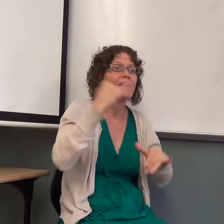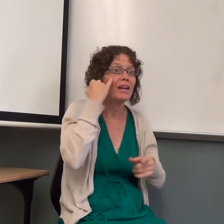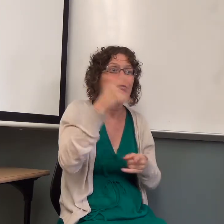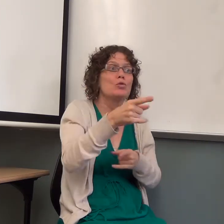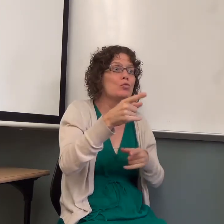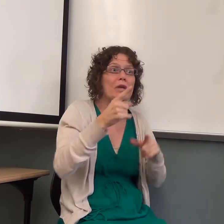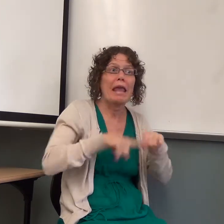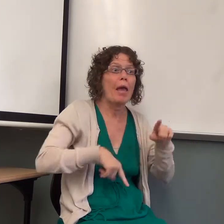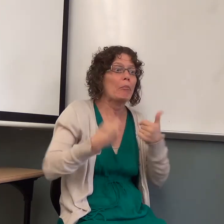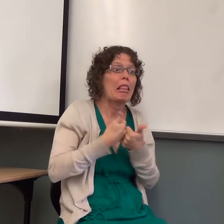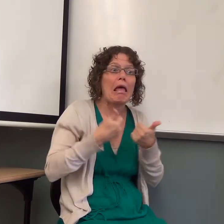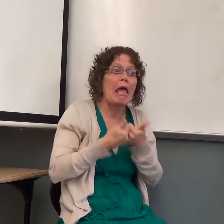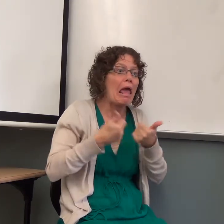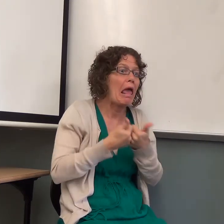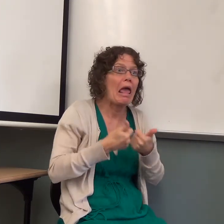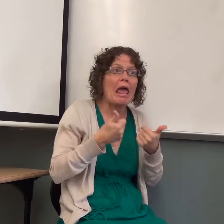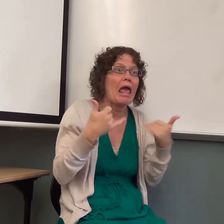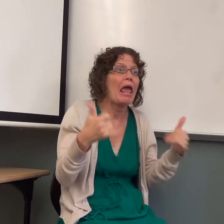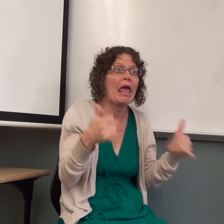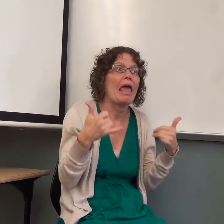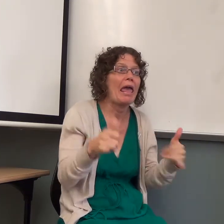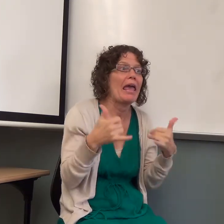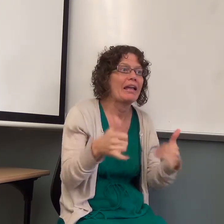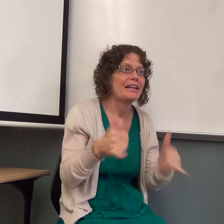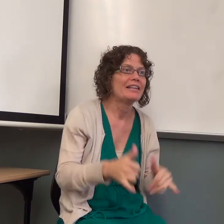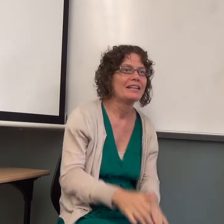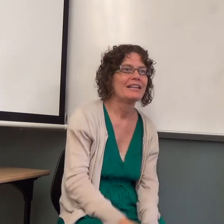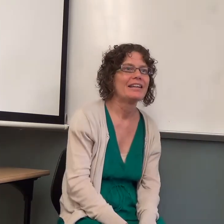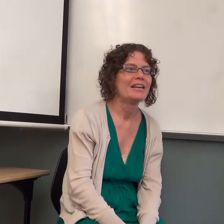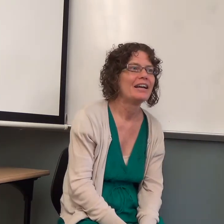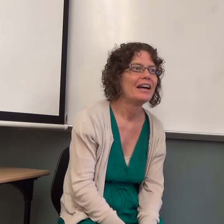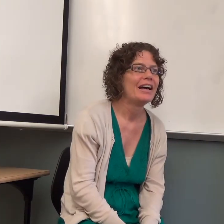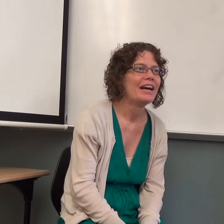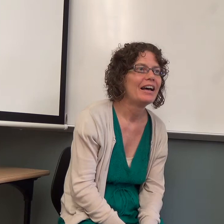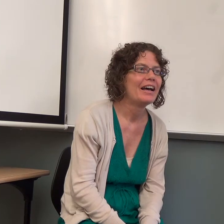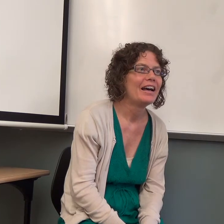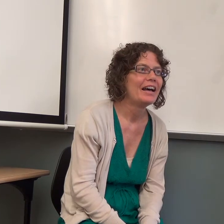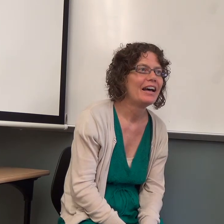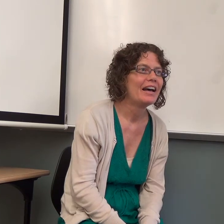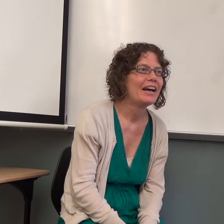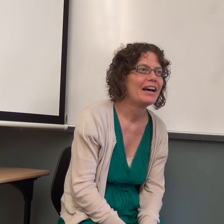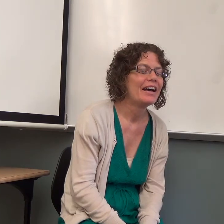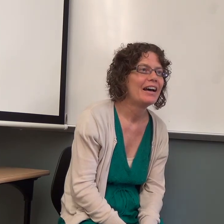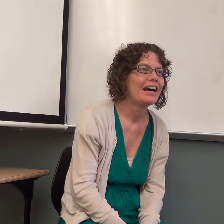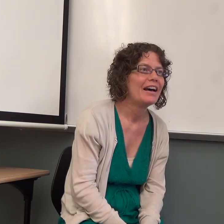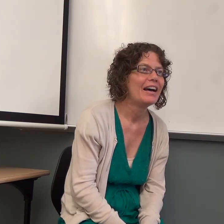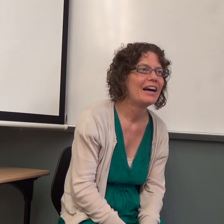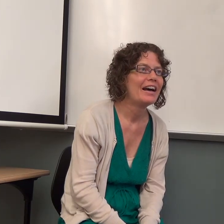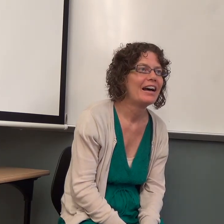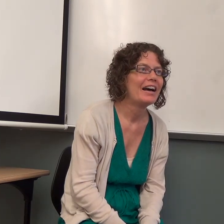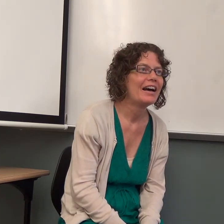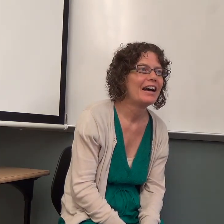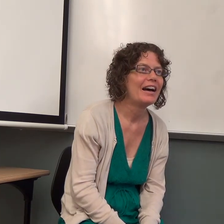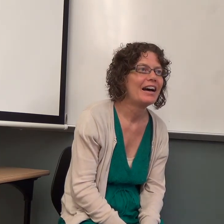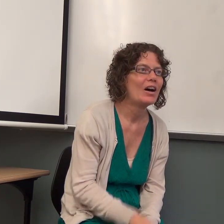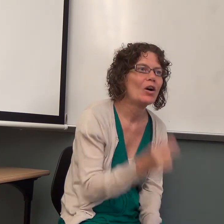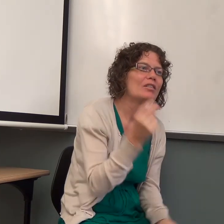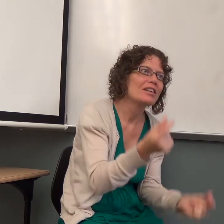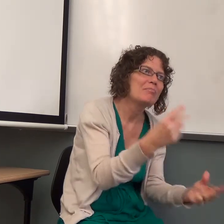Come on. Come on. Did you get it? Oh, it's still going around. Okay, here we go. Quickest word that goes around. It has to